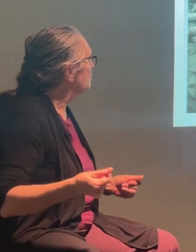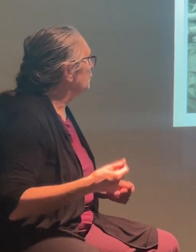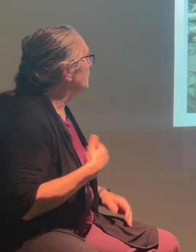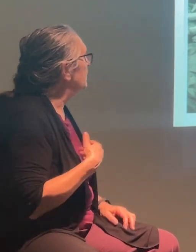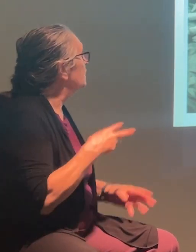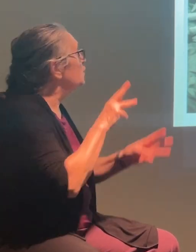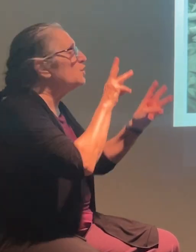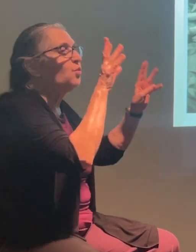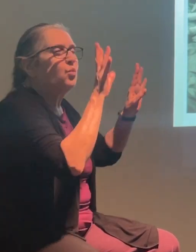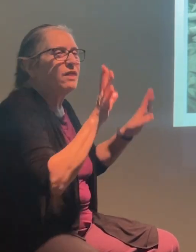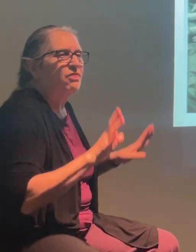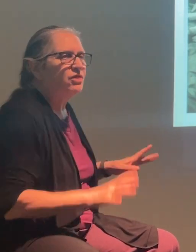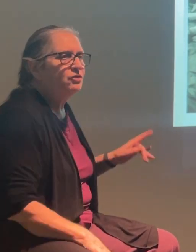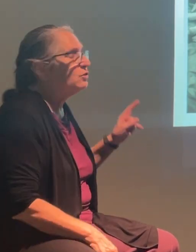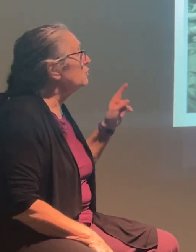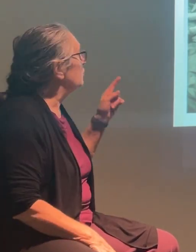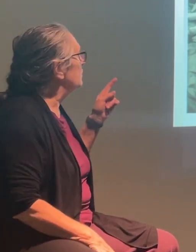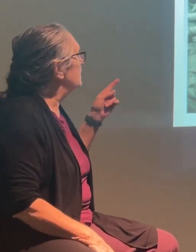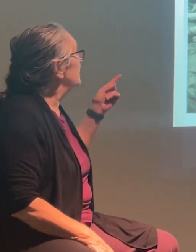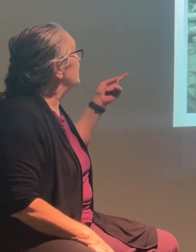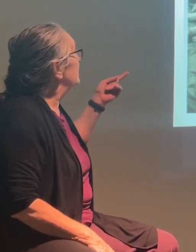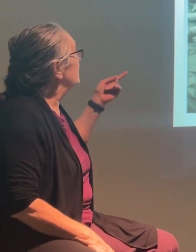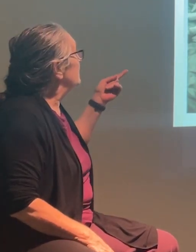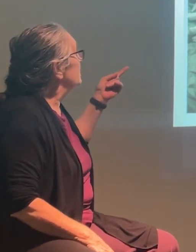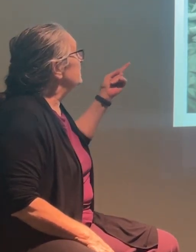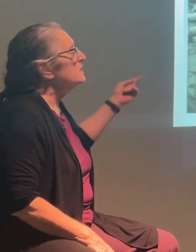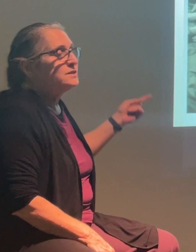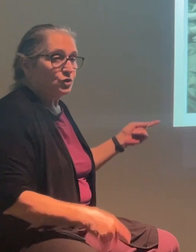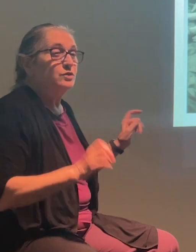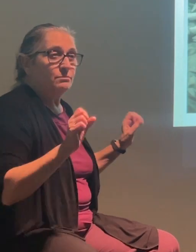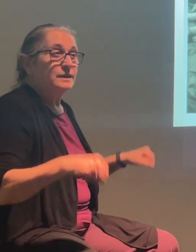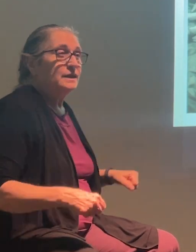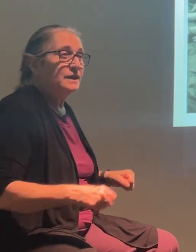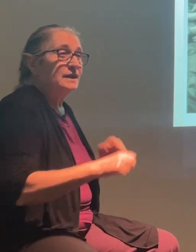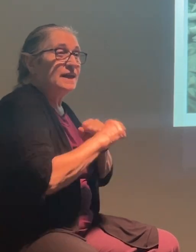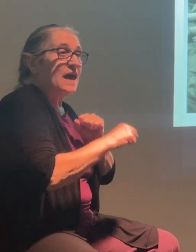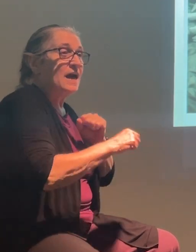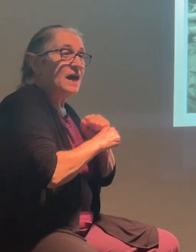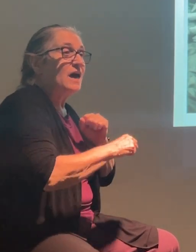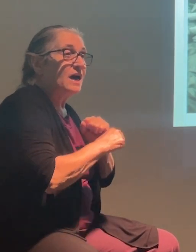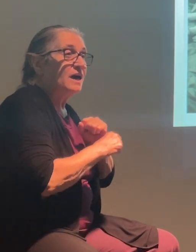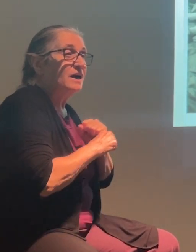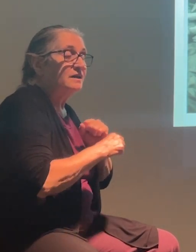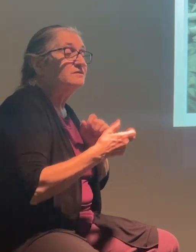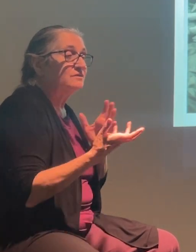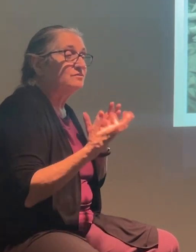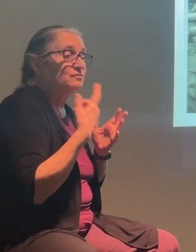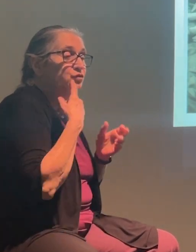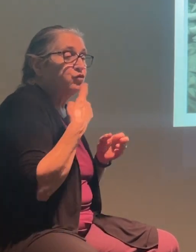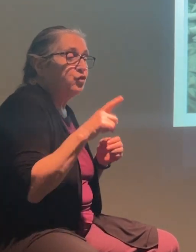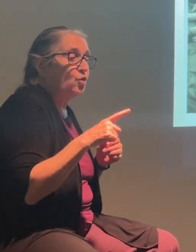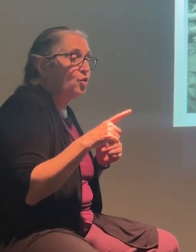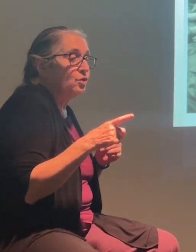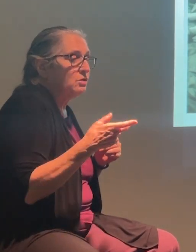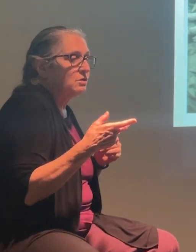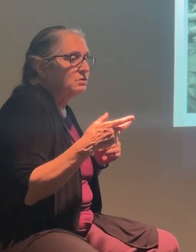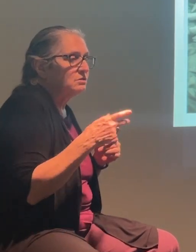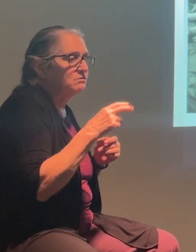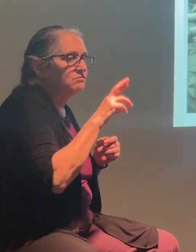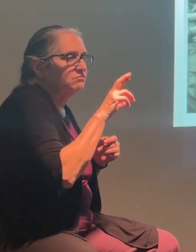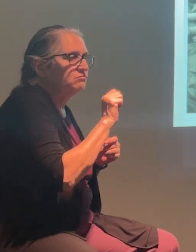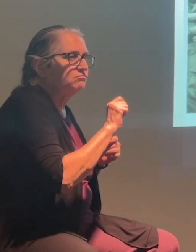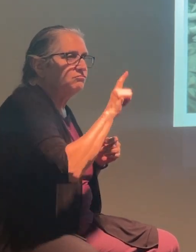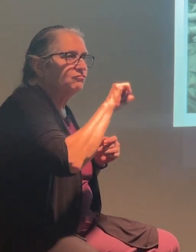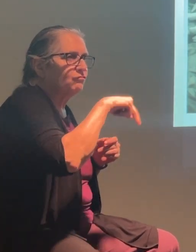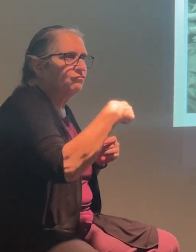atmospheric in the back. I mean, this should be an ad campaign for Ralph Lauren at this point. This is just incredibly attractive. And all the ladies are just